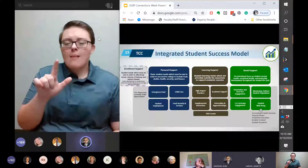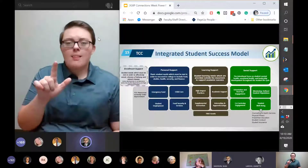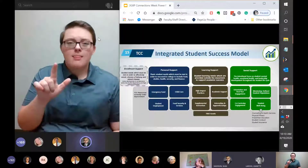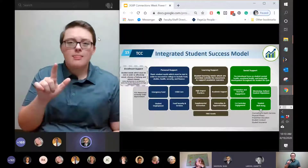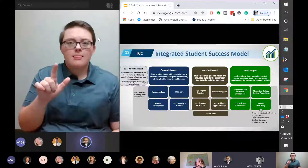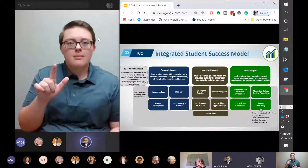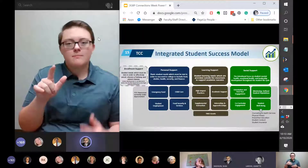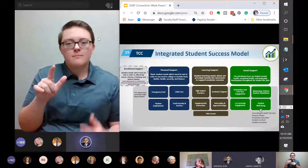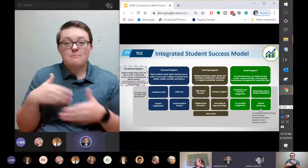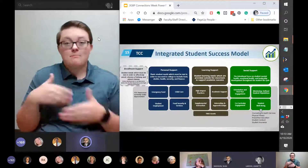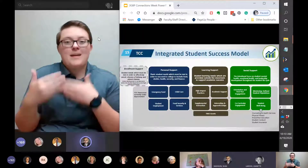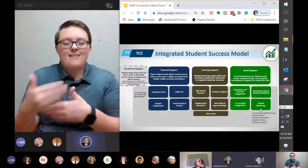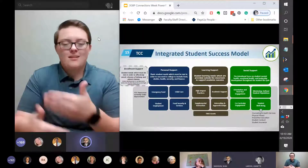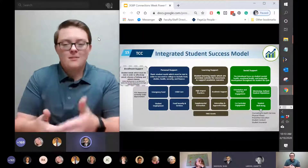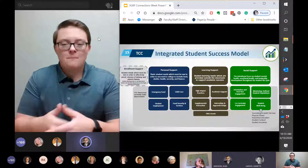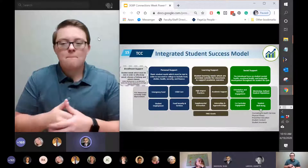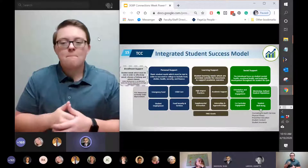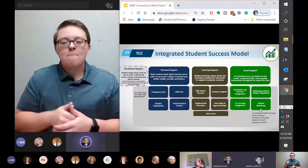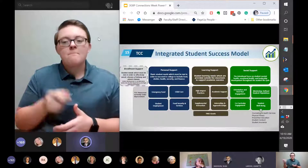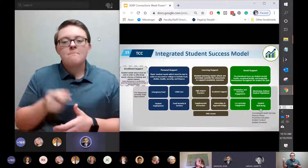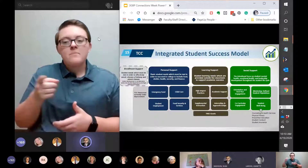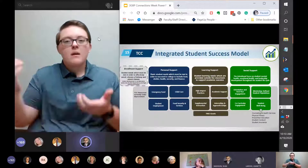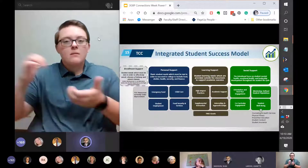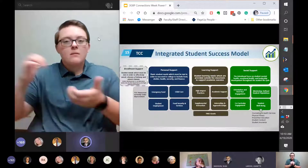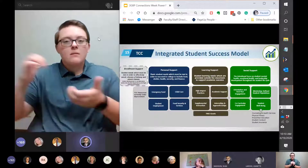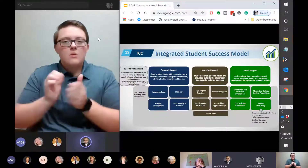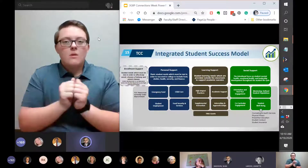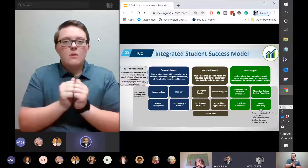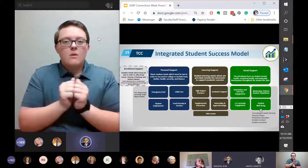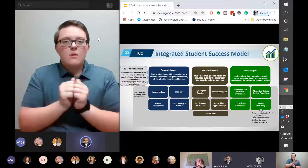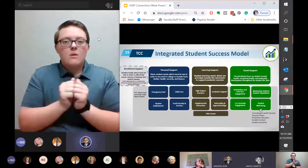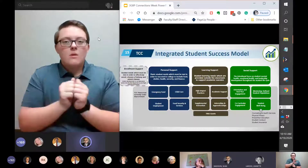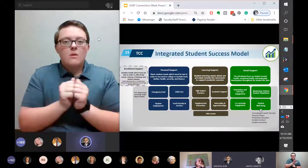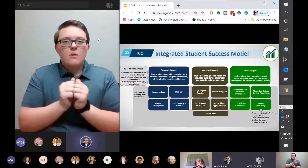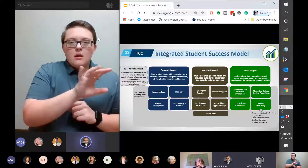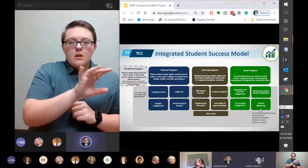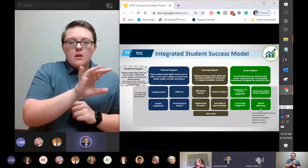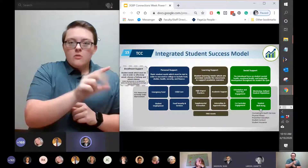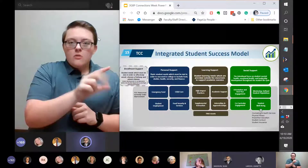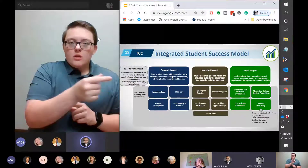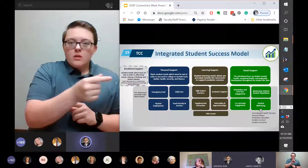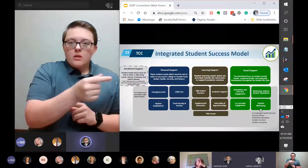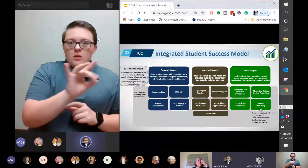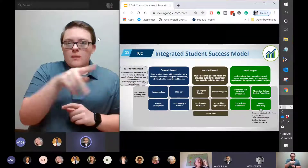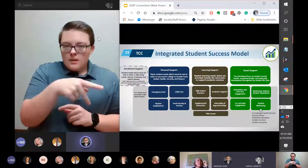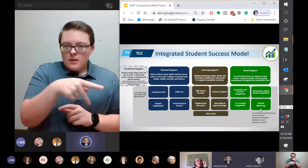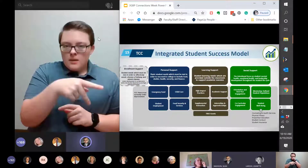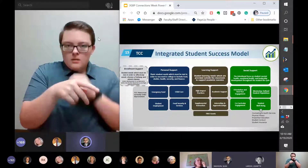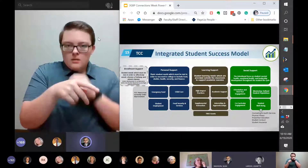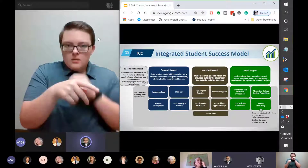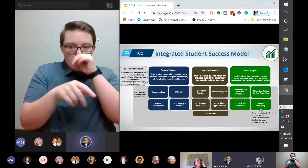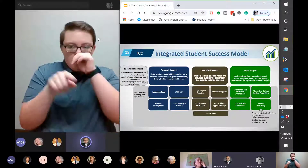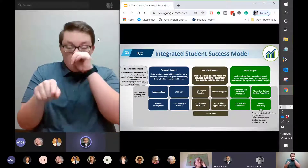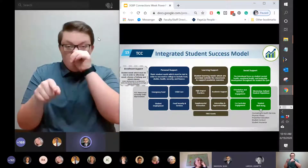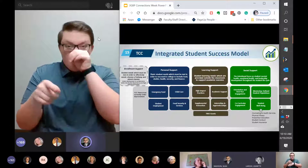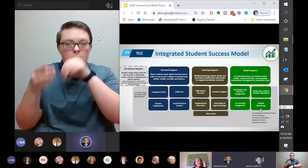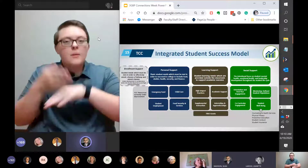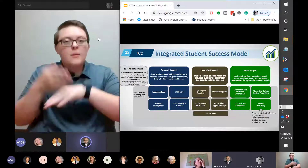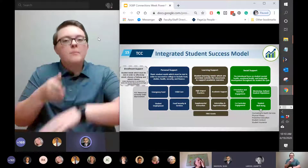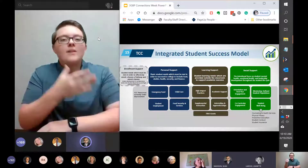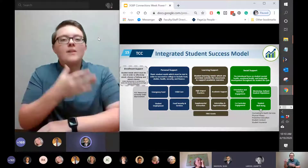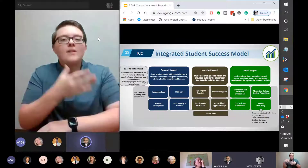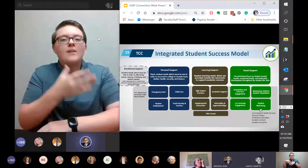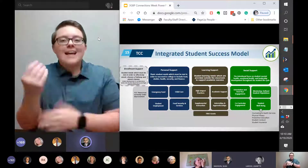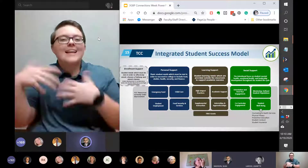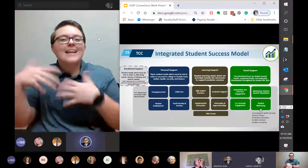other 3G 8P principals to align the resources they are improving and integrating into the integrated student